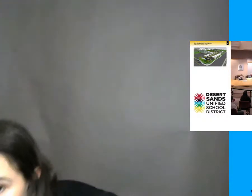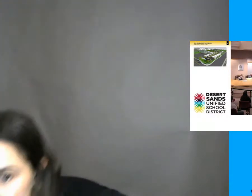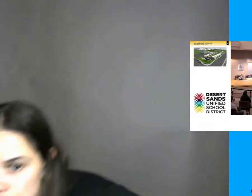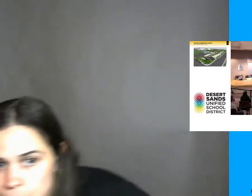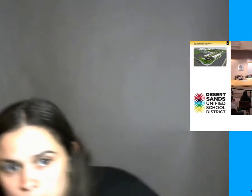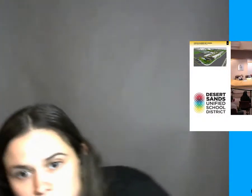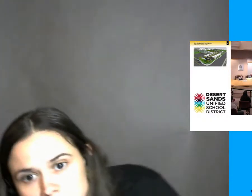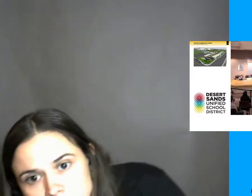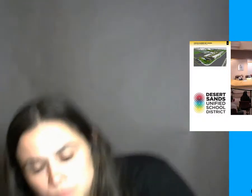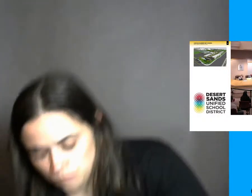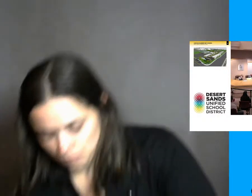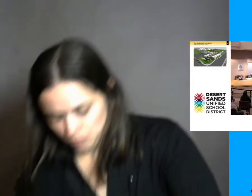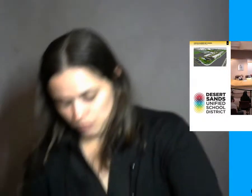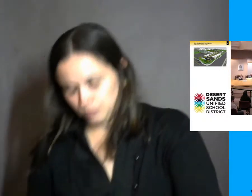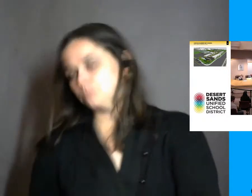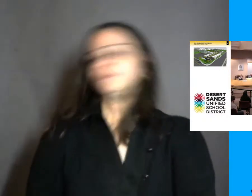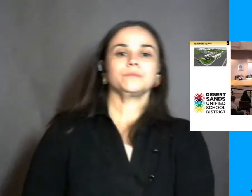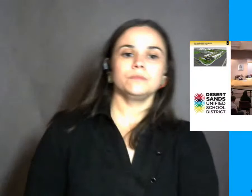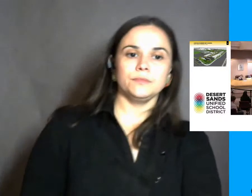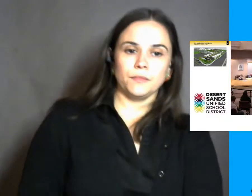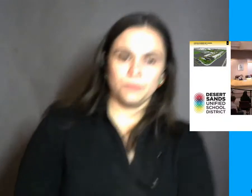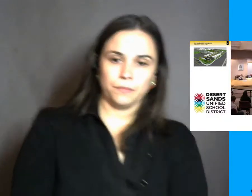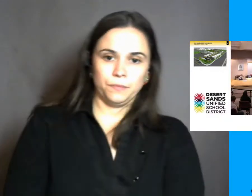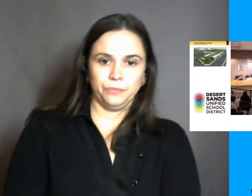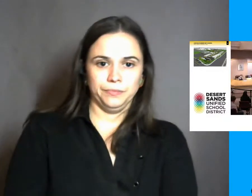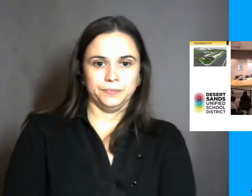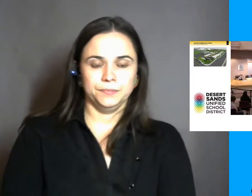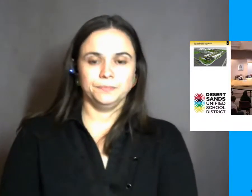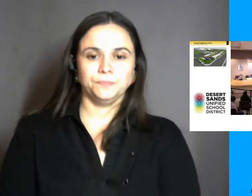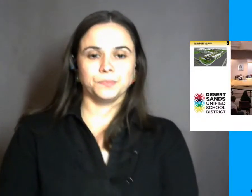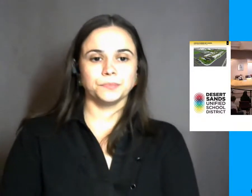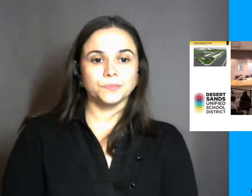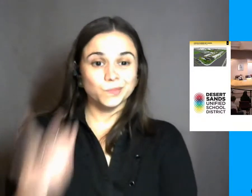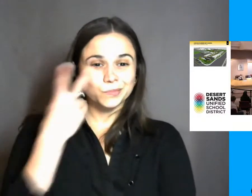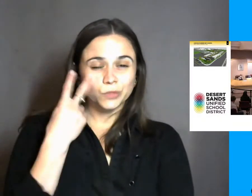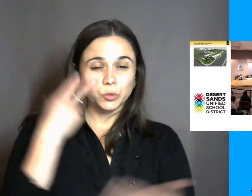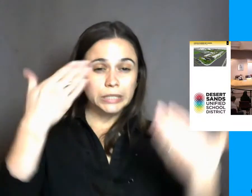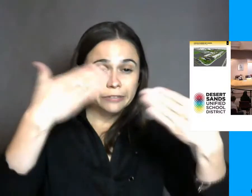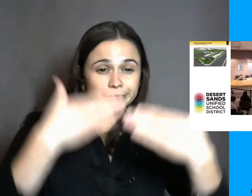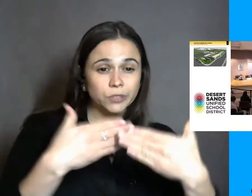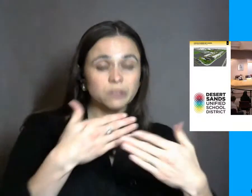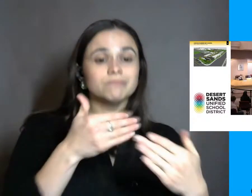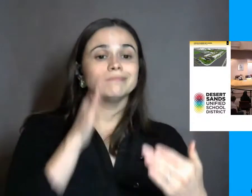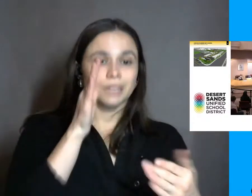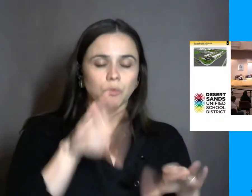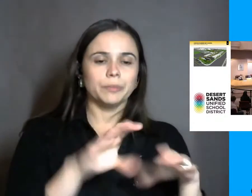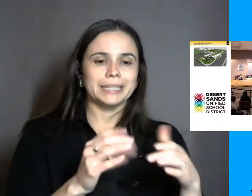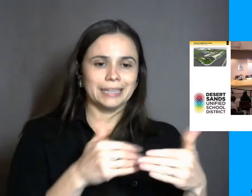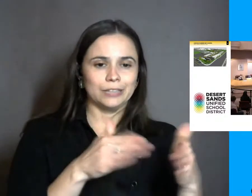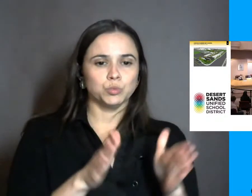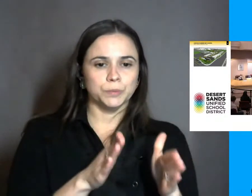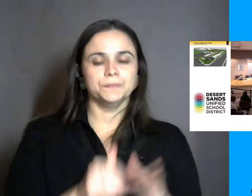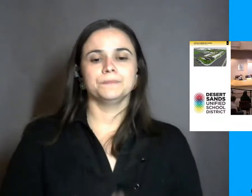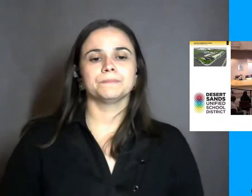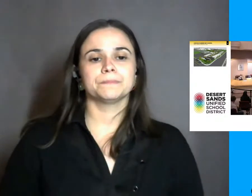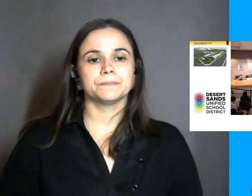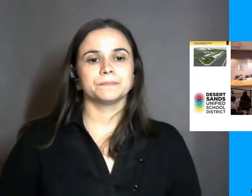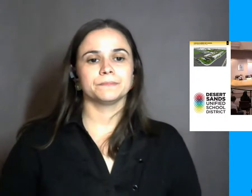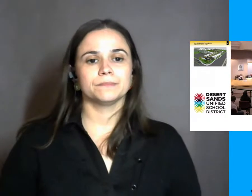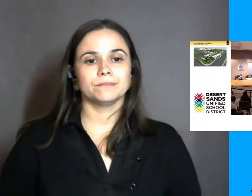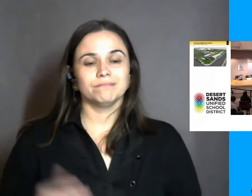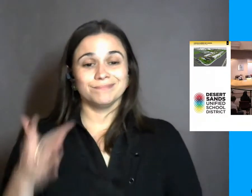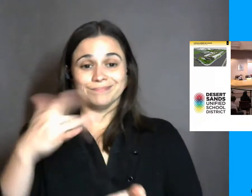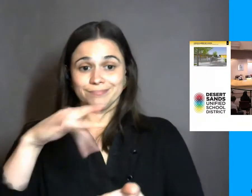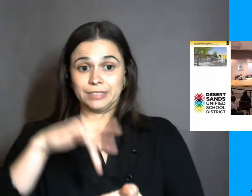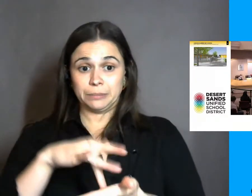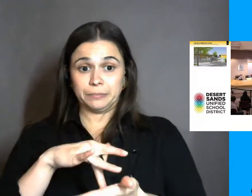Portola, and then across you have some of the existing classroom wings, the MPR in the middle, and then the existing library campus